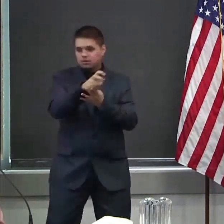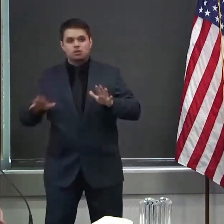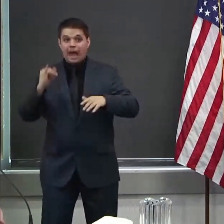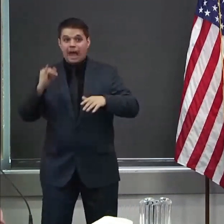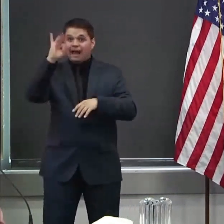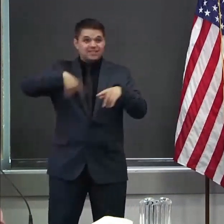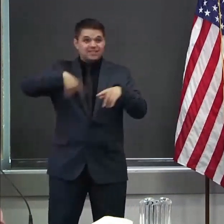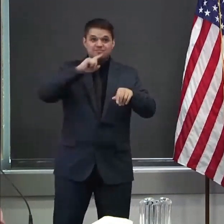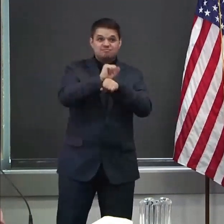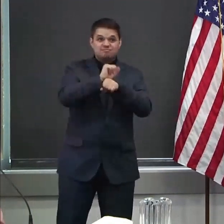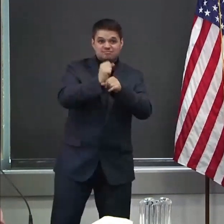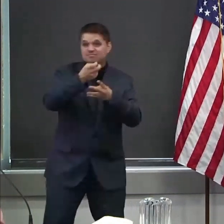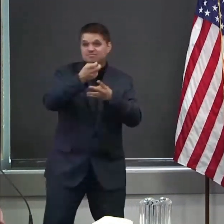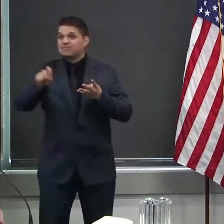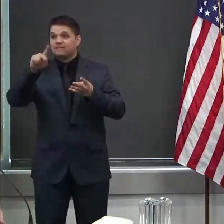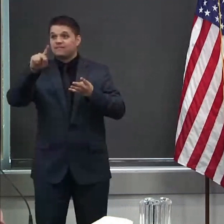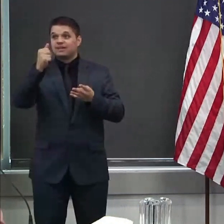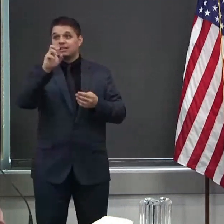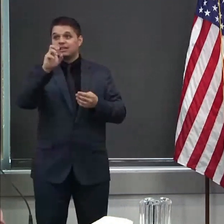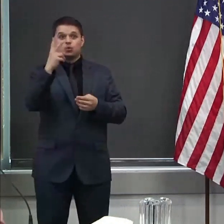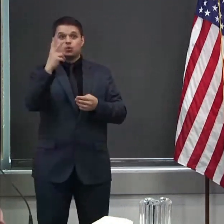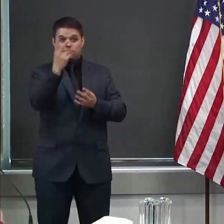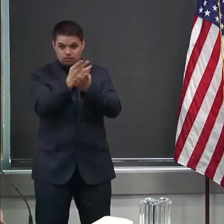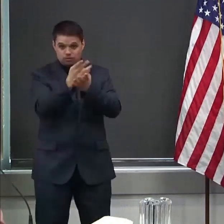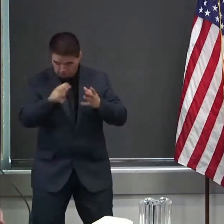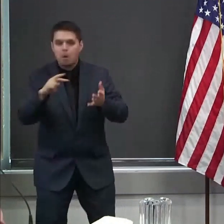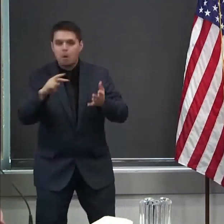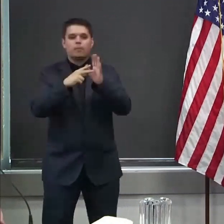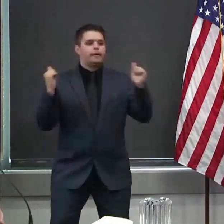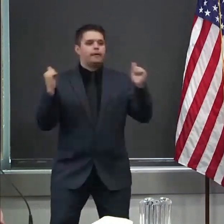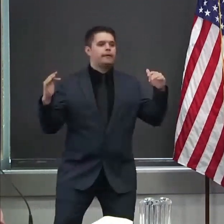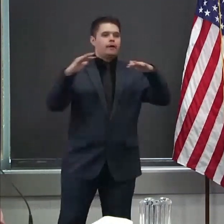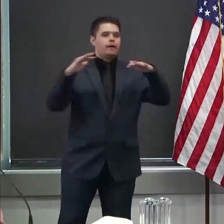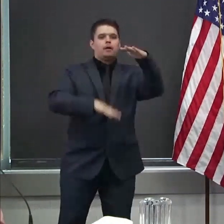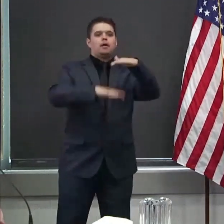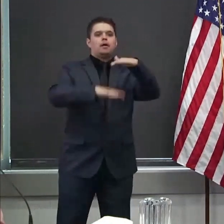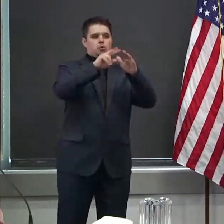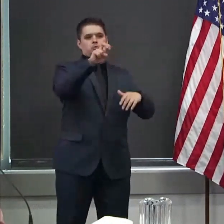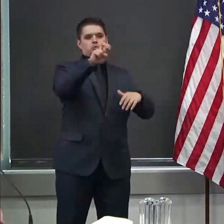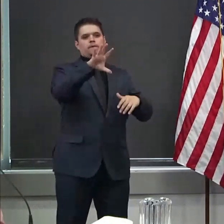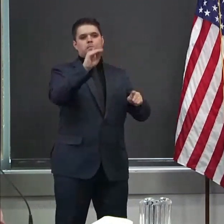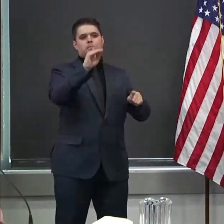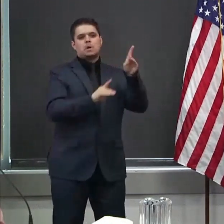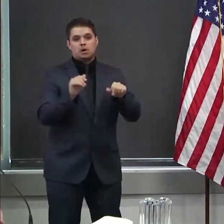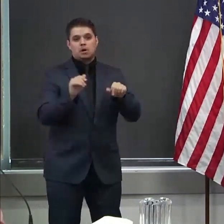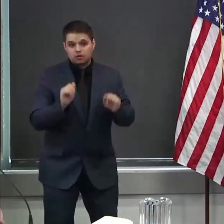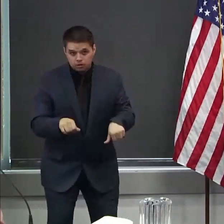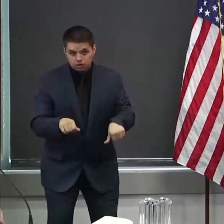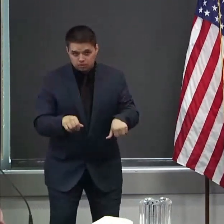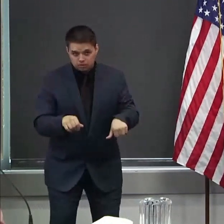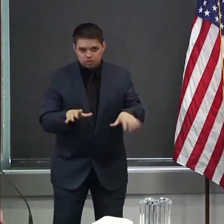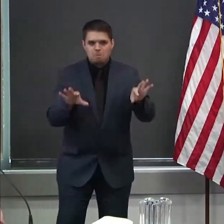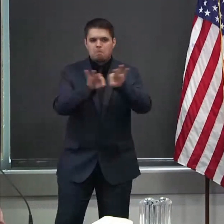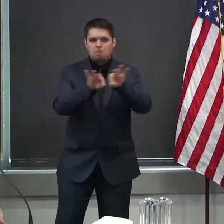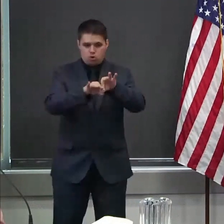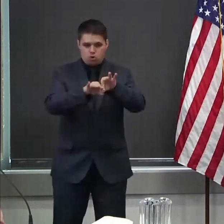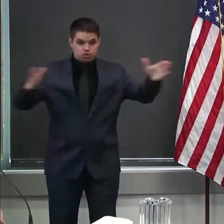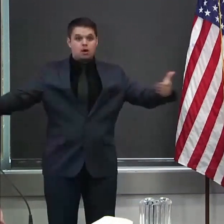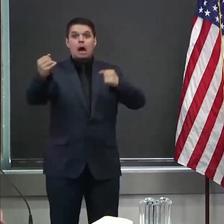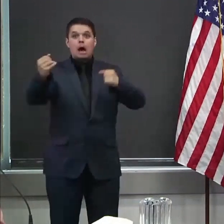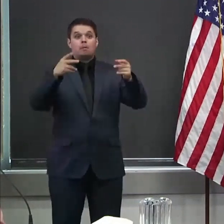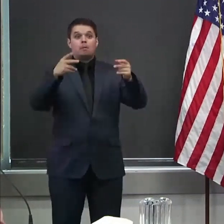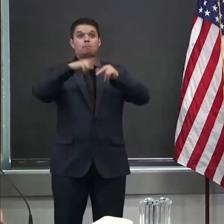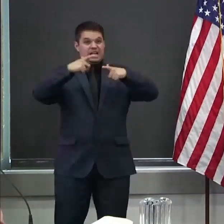250 based on, in addition, square footage space. And I think that will allow